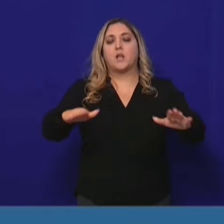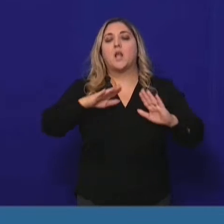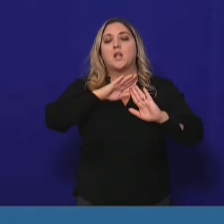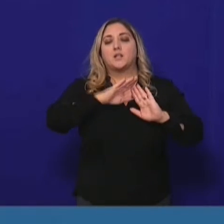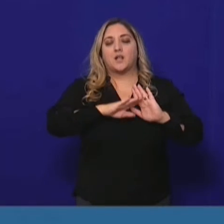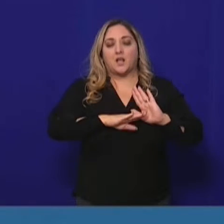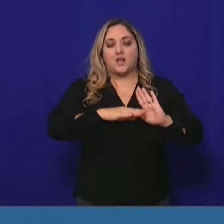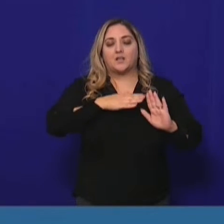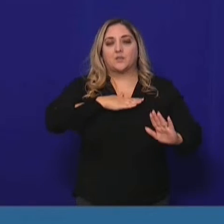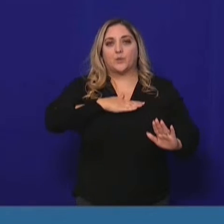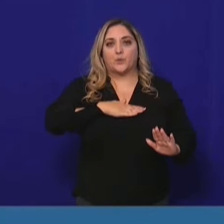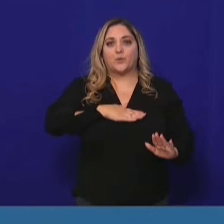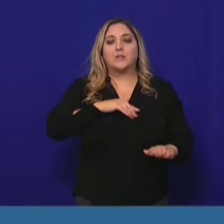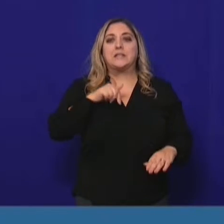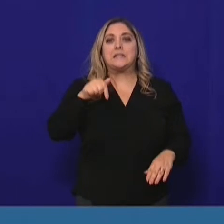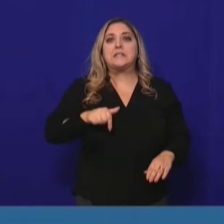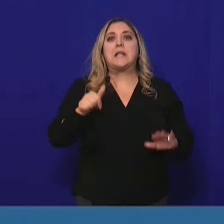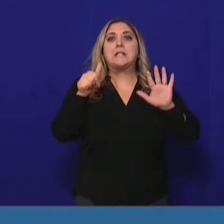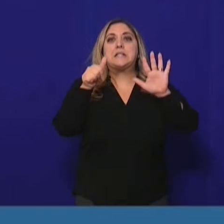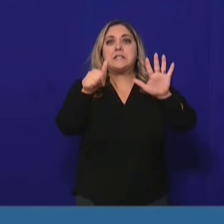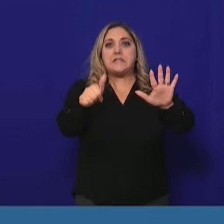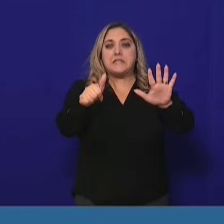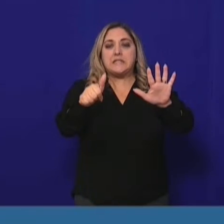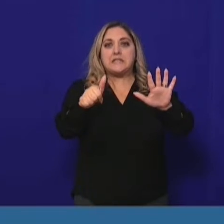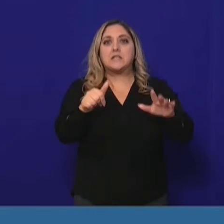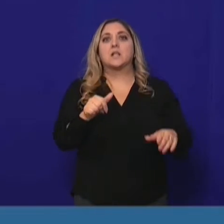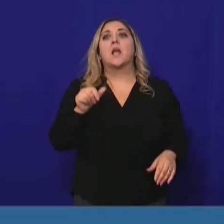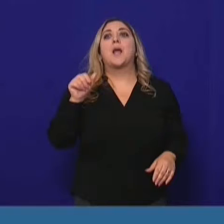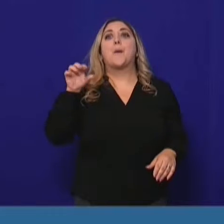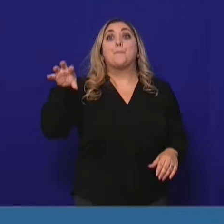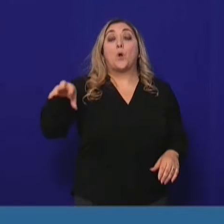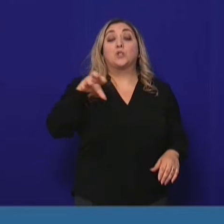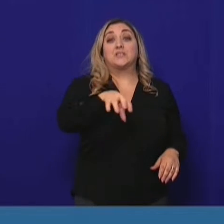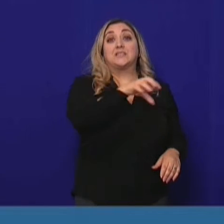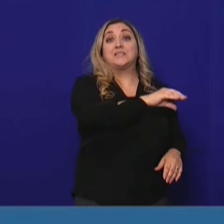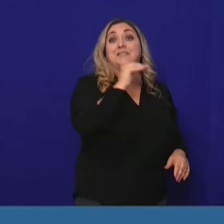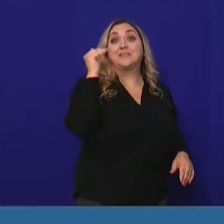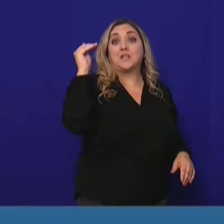id-djar u bħalissa għandna 6 każijiet fejn qed homes